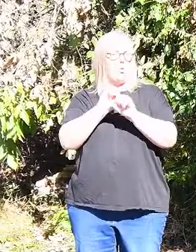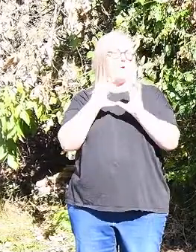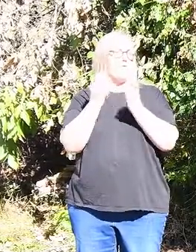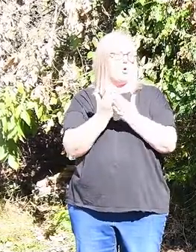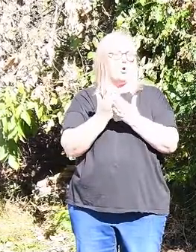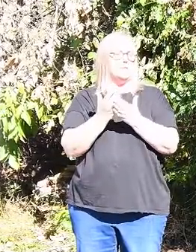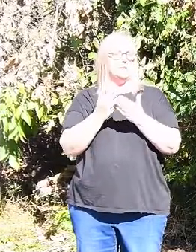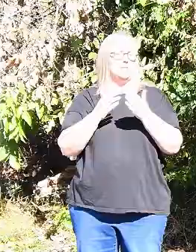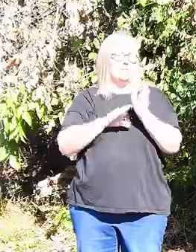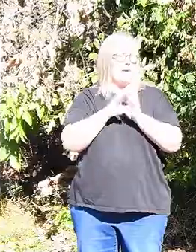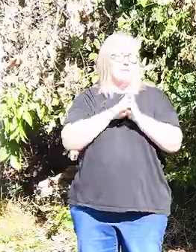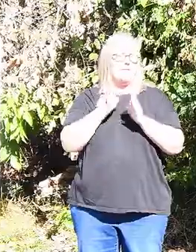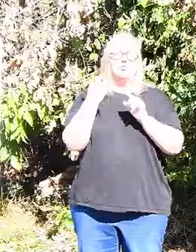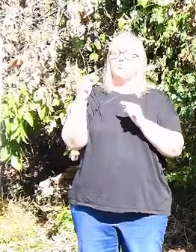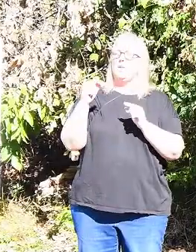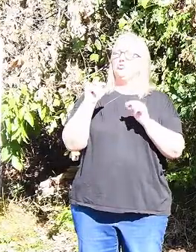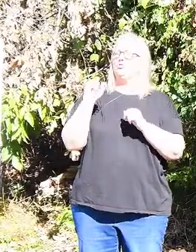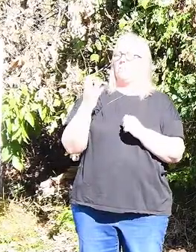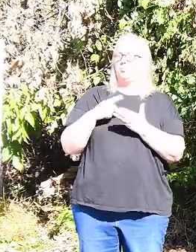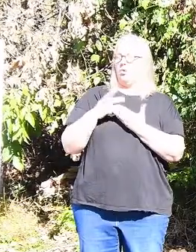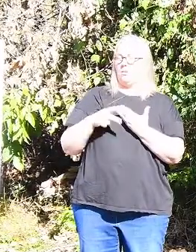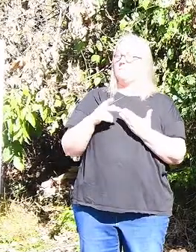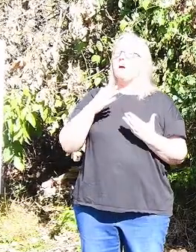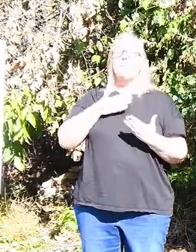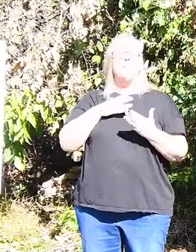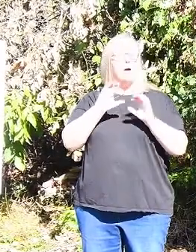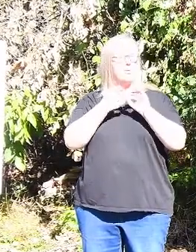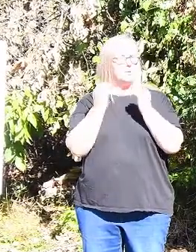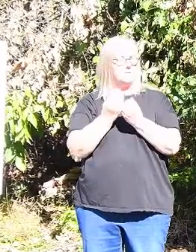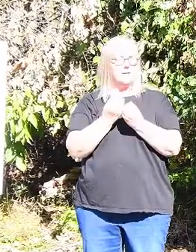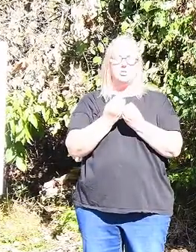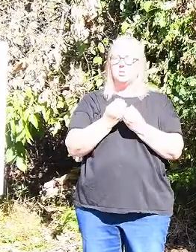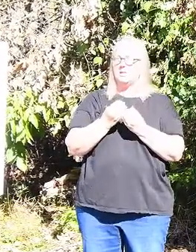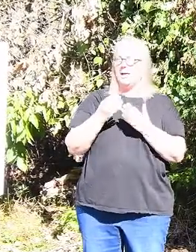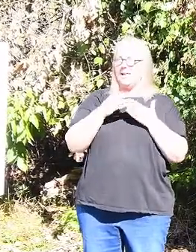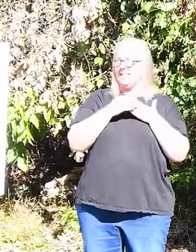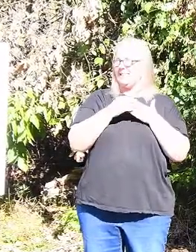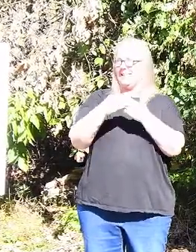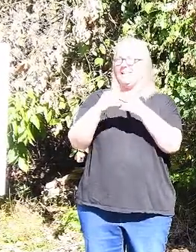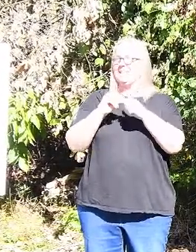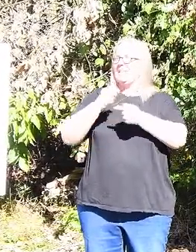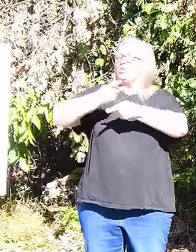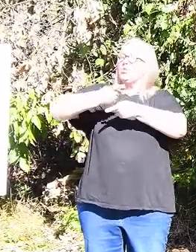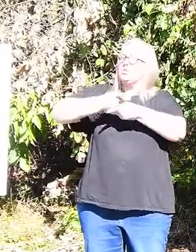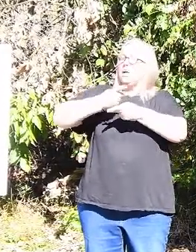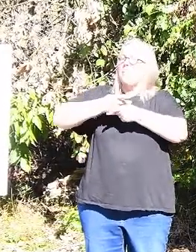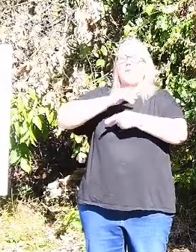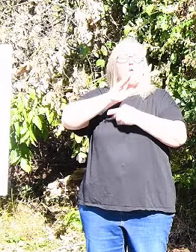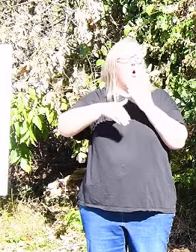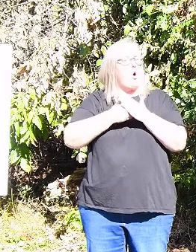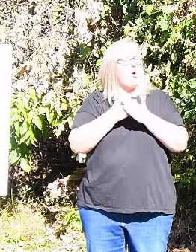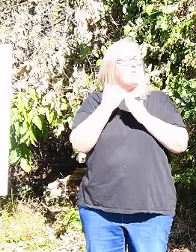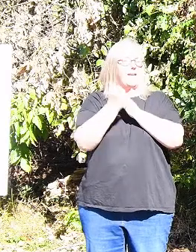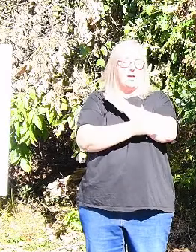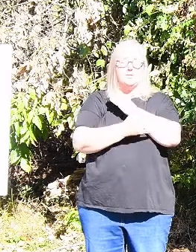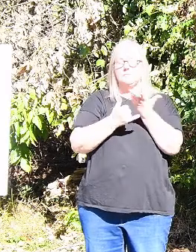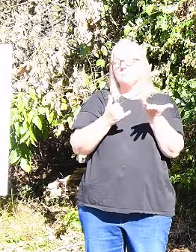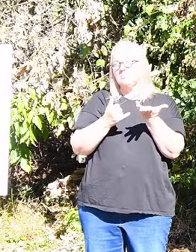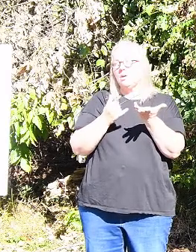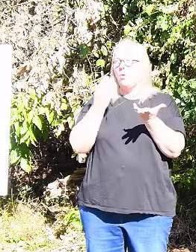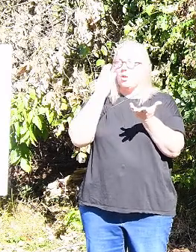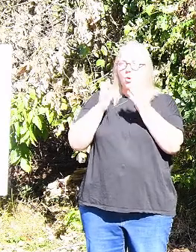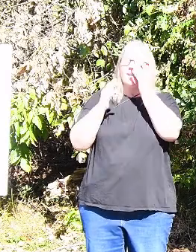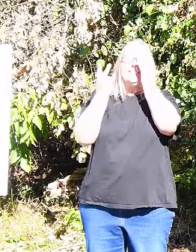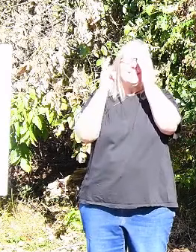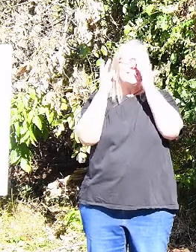jobs programs. My organization leads in the stewardship of all of the counties, 17